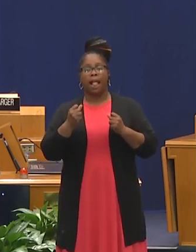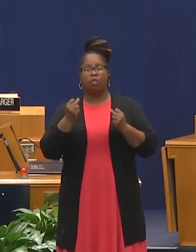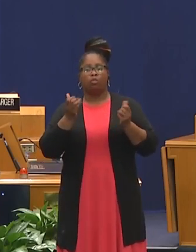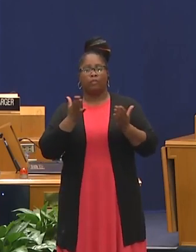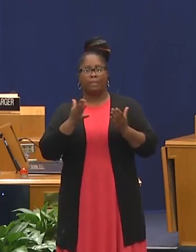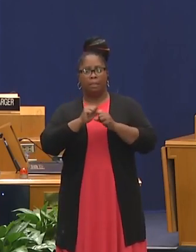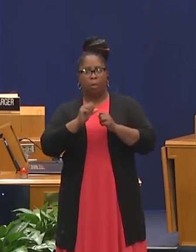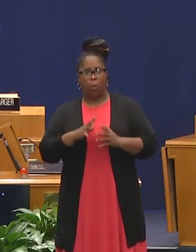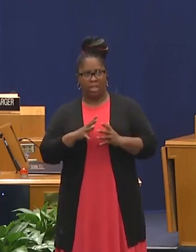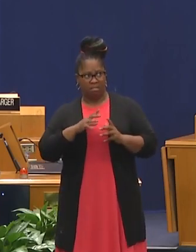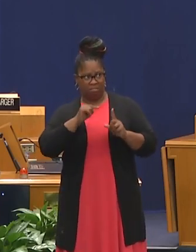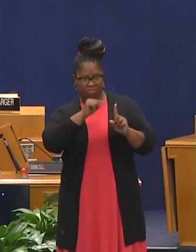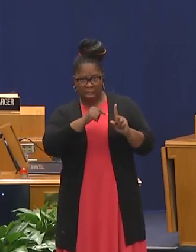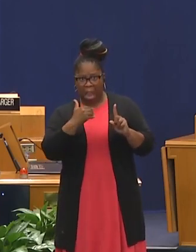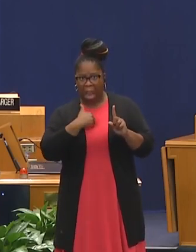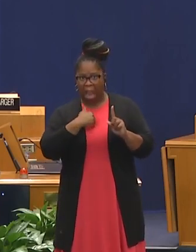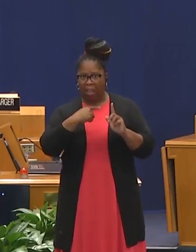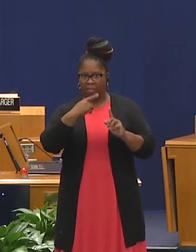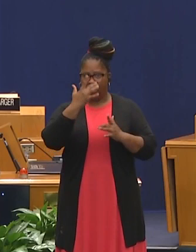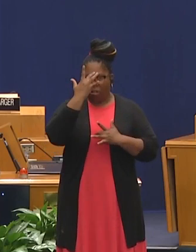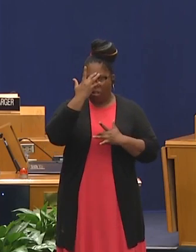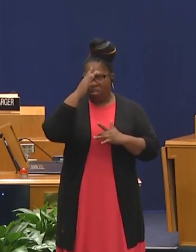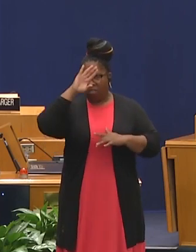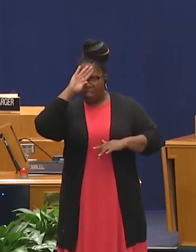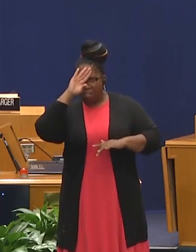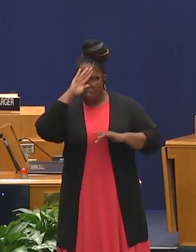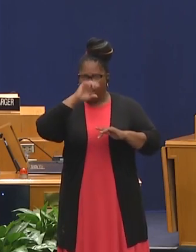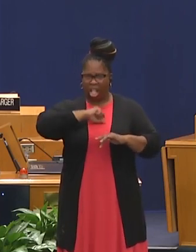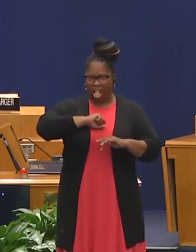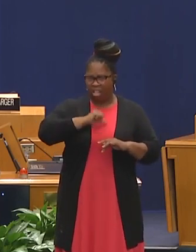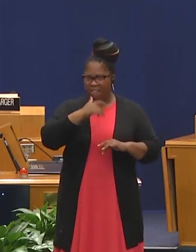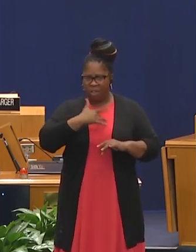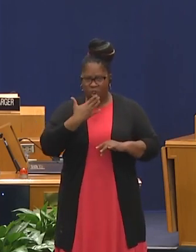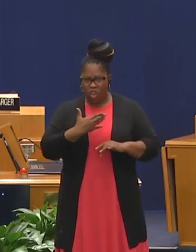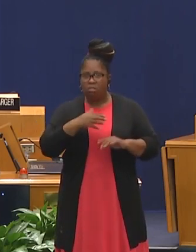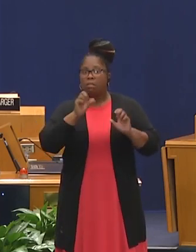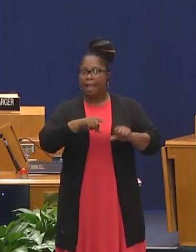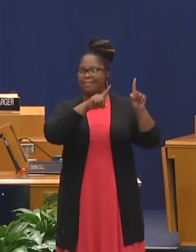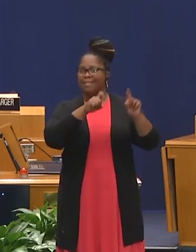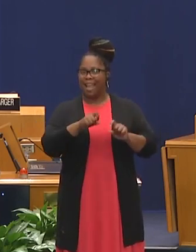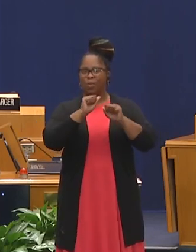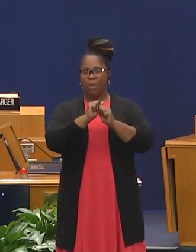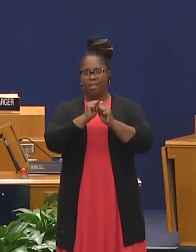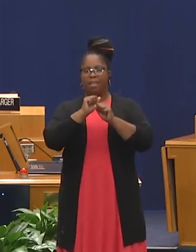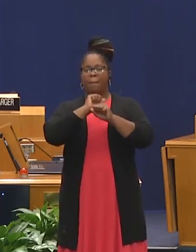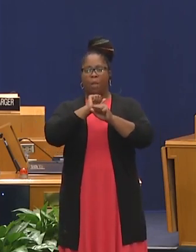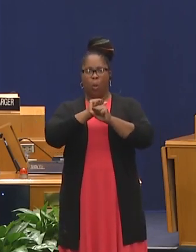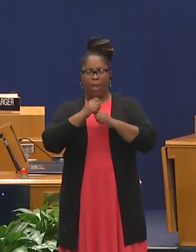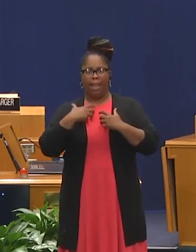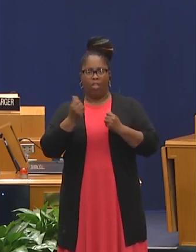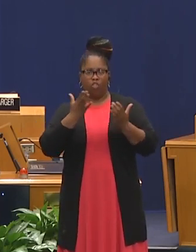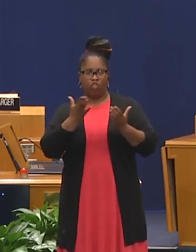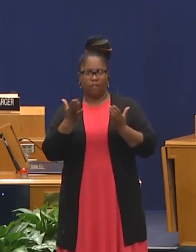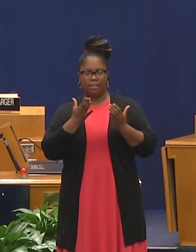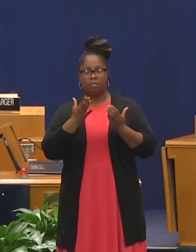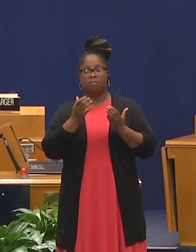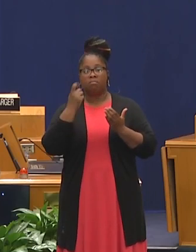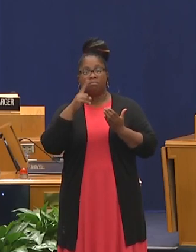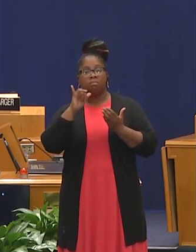who have symptoms of COVID-19 can be tested through Employee Health Services as part of the department. This option is available to